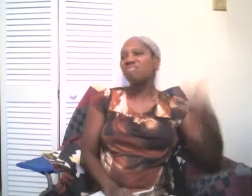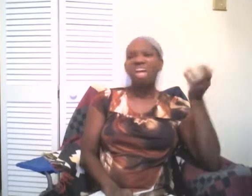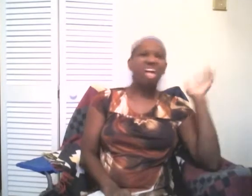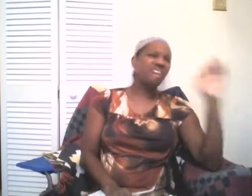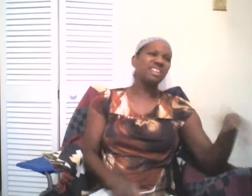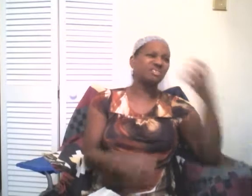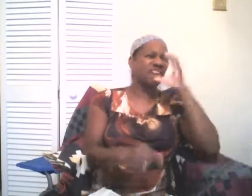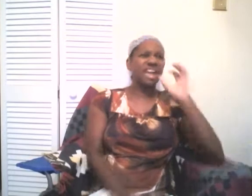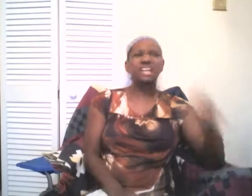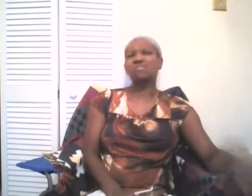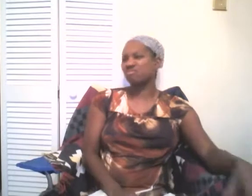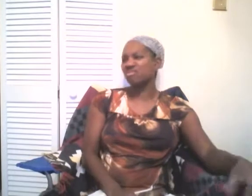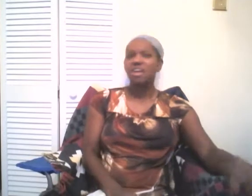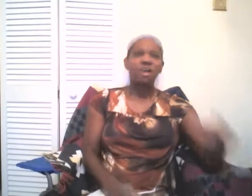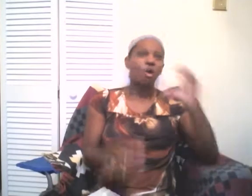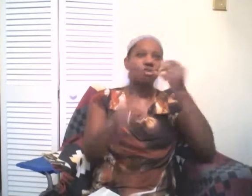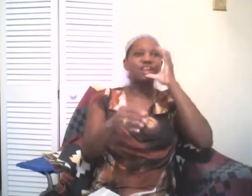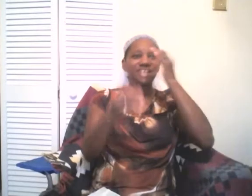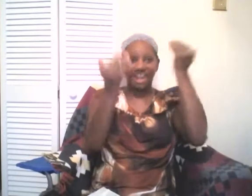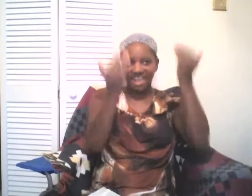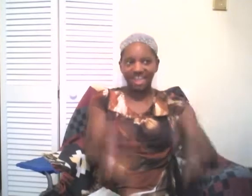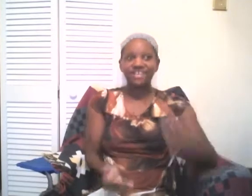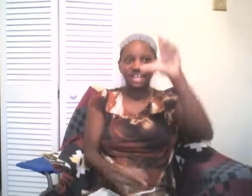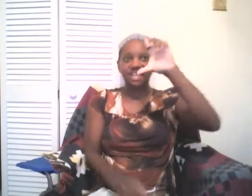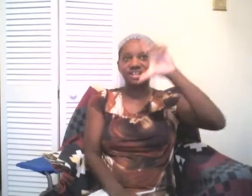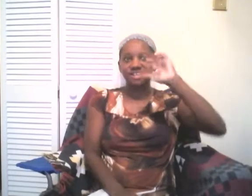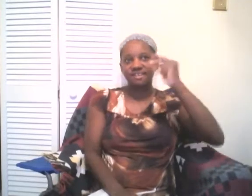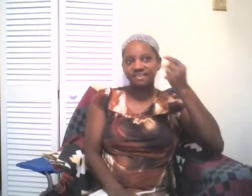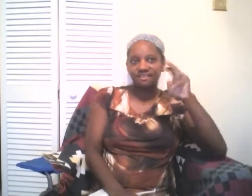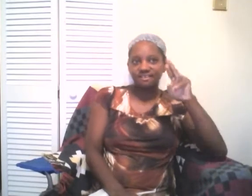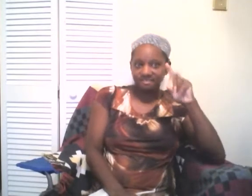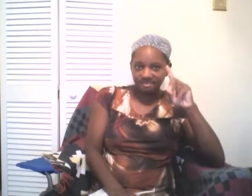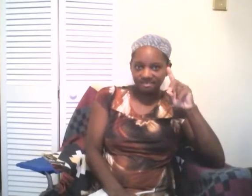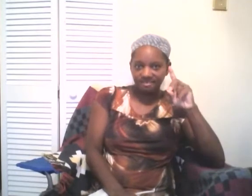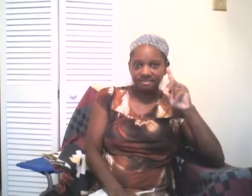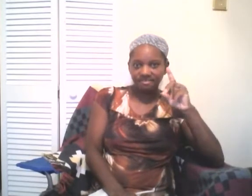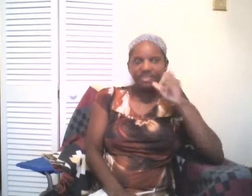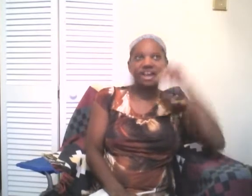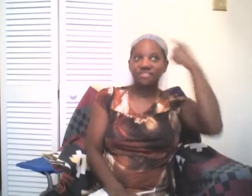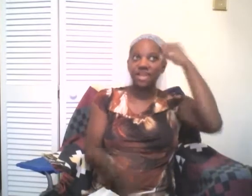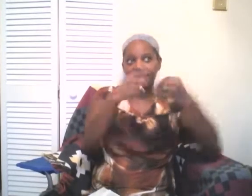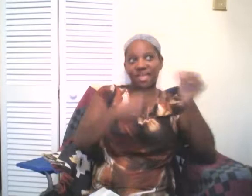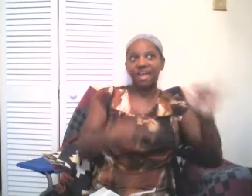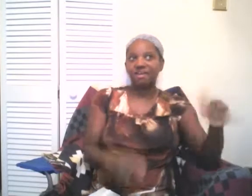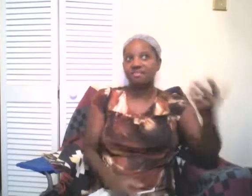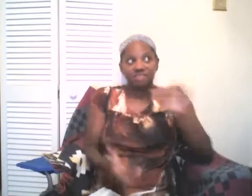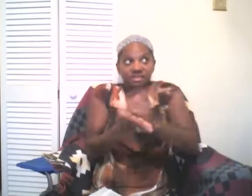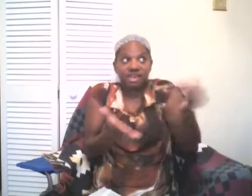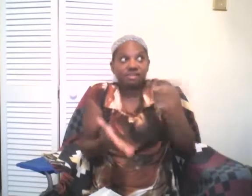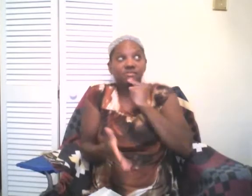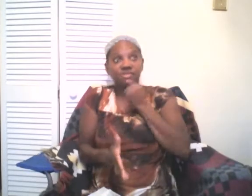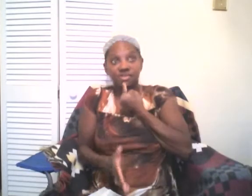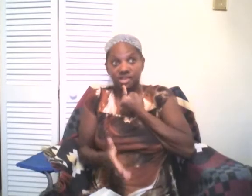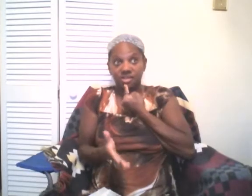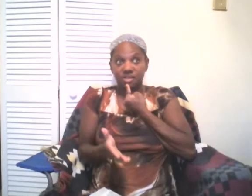I need a drink, or drinking that heavy liquor. We gotta think about that. These things are serious.